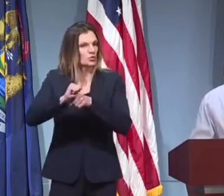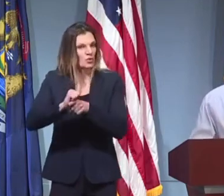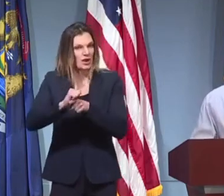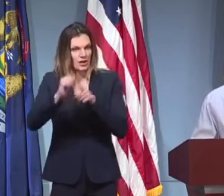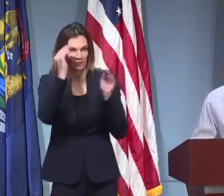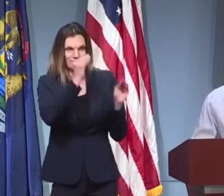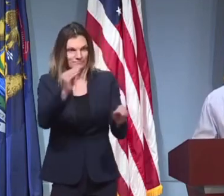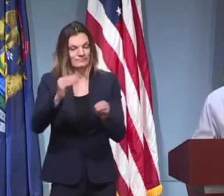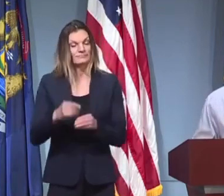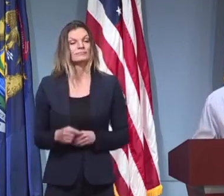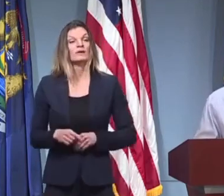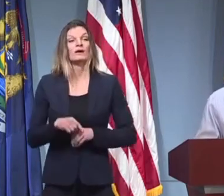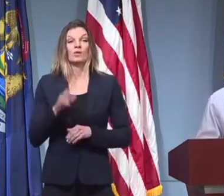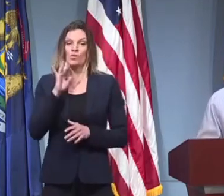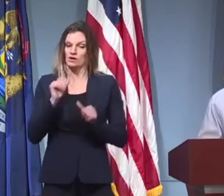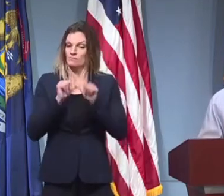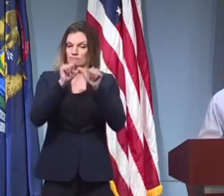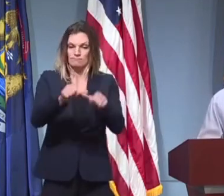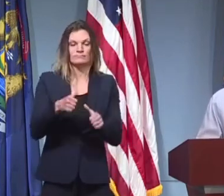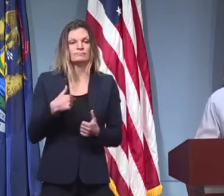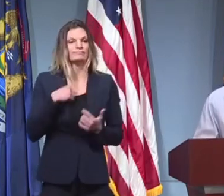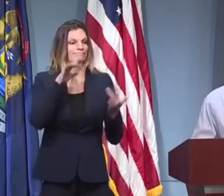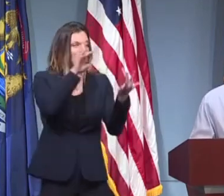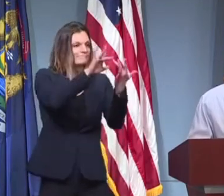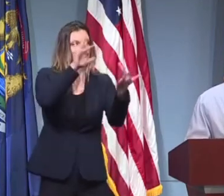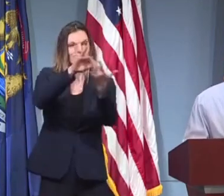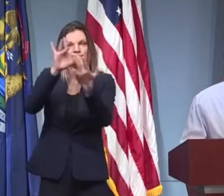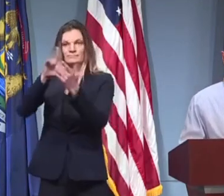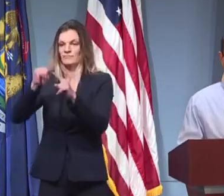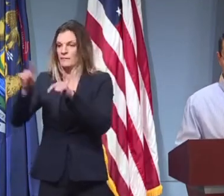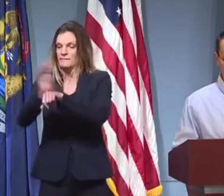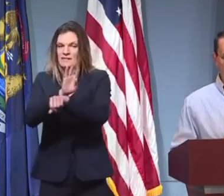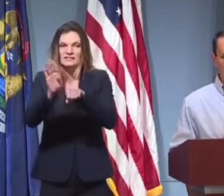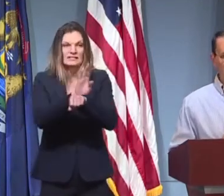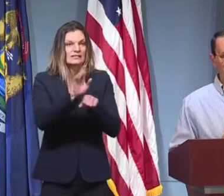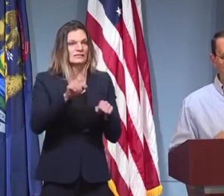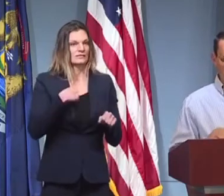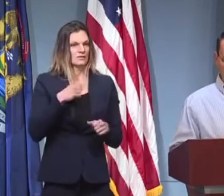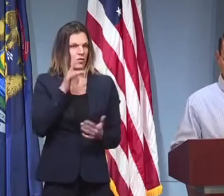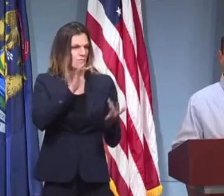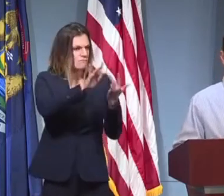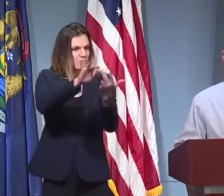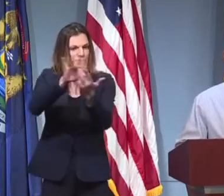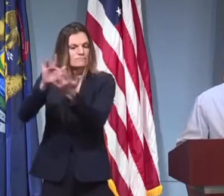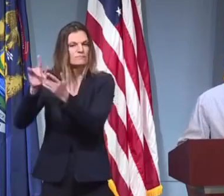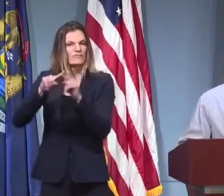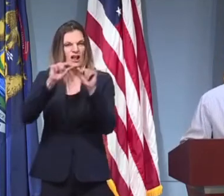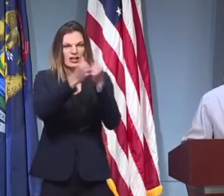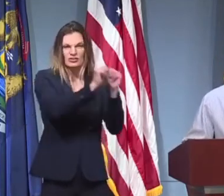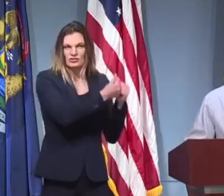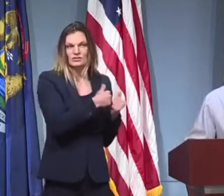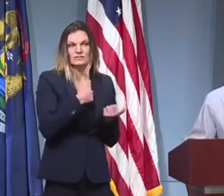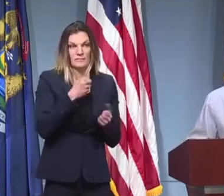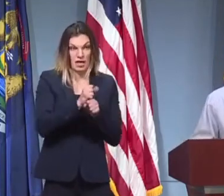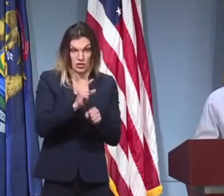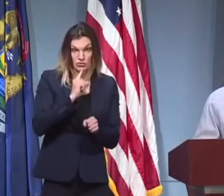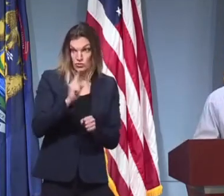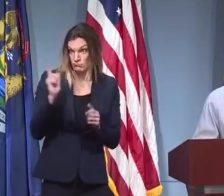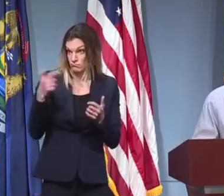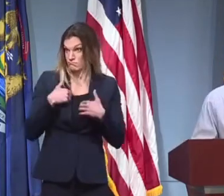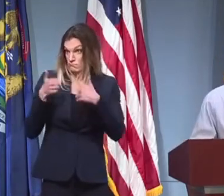we will continue to coordinate across agencies to ensure both businesses and workers have the resources and protections necessary to move